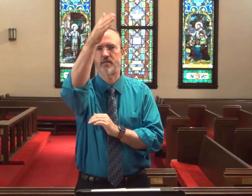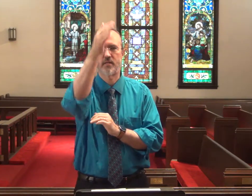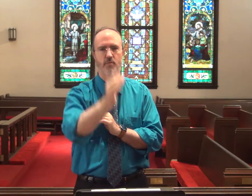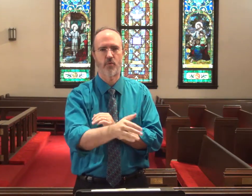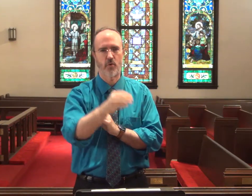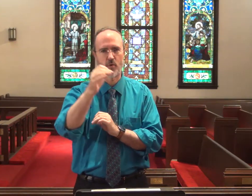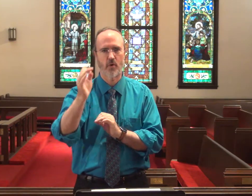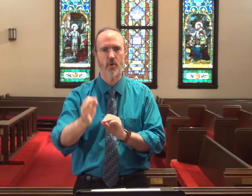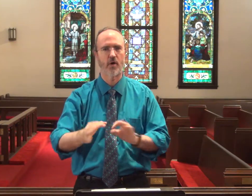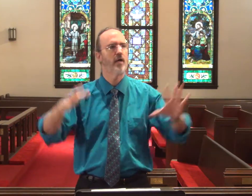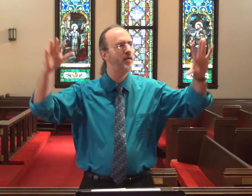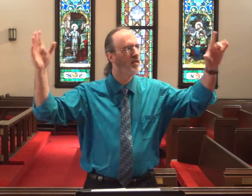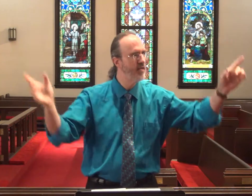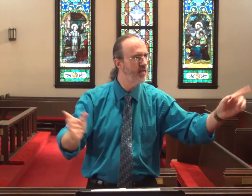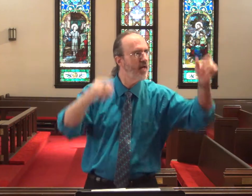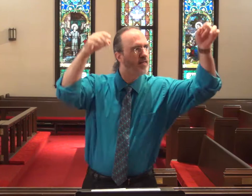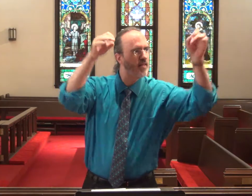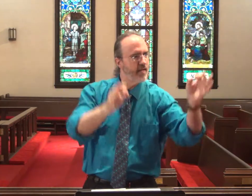solemn roar.